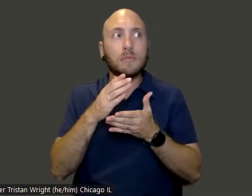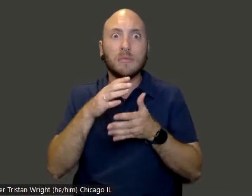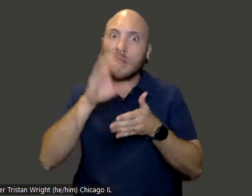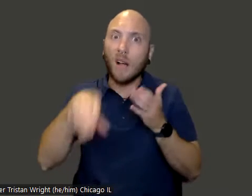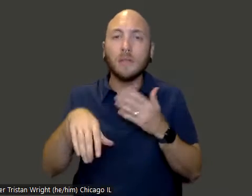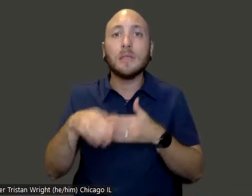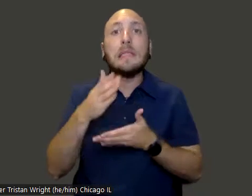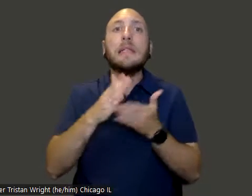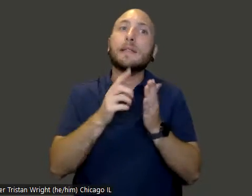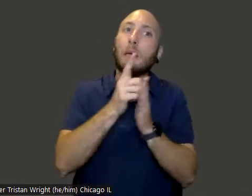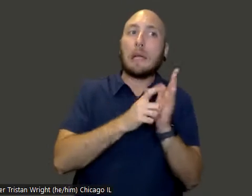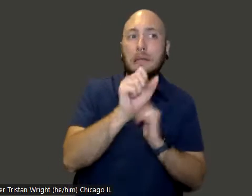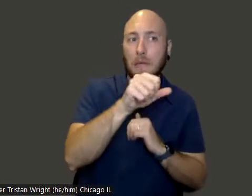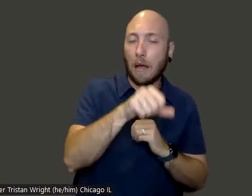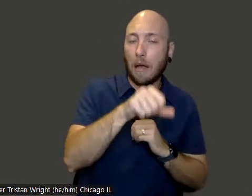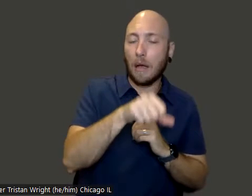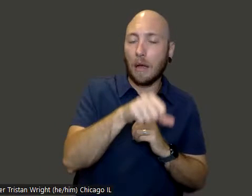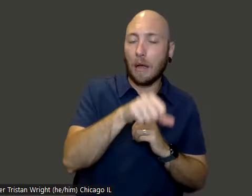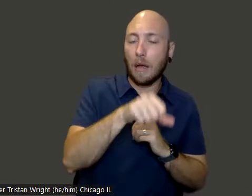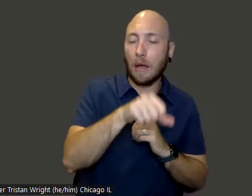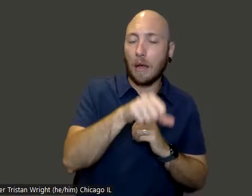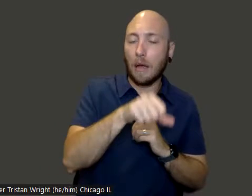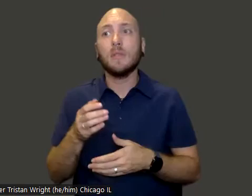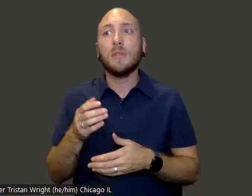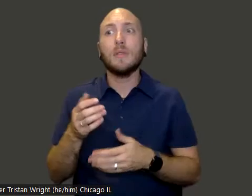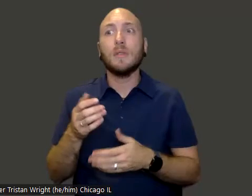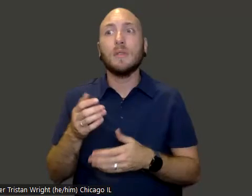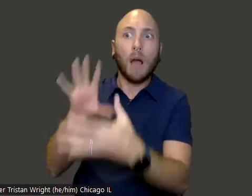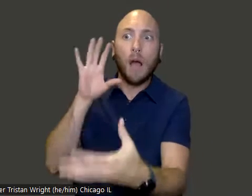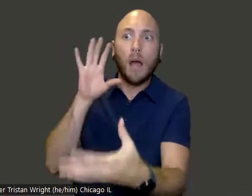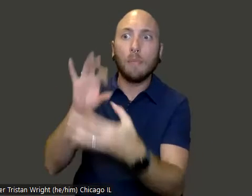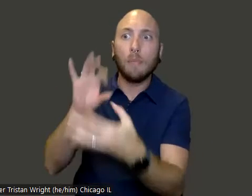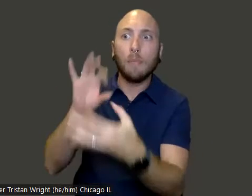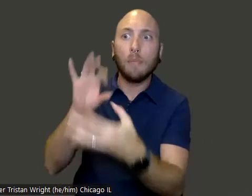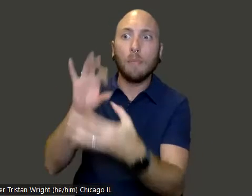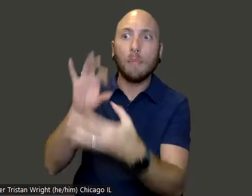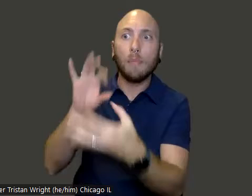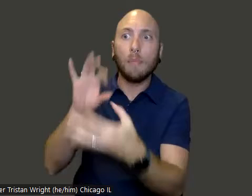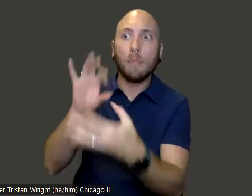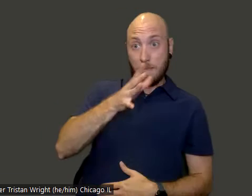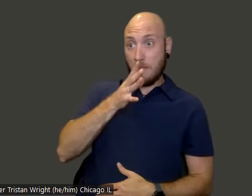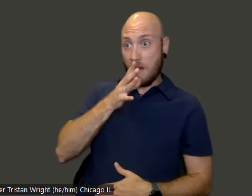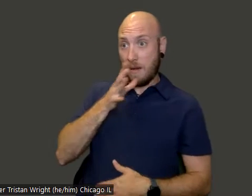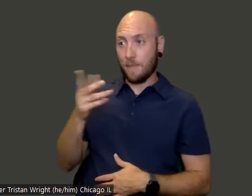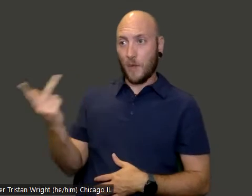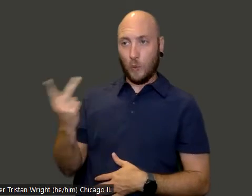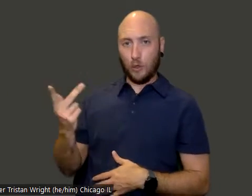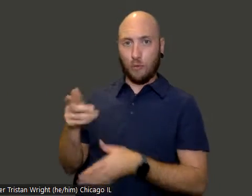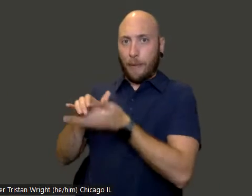of them emotional. I'd have wrecked relationships. My mom eventually divorced me.